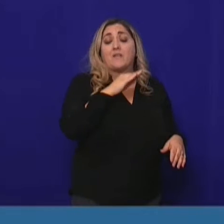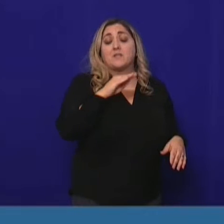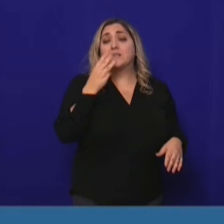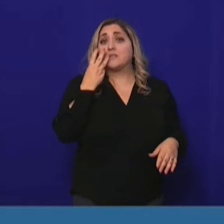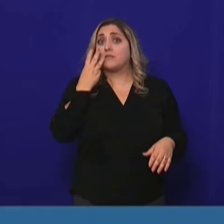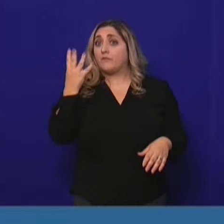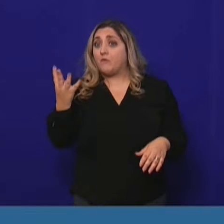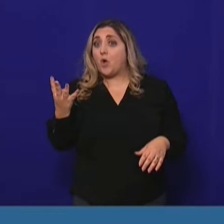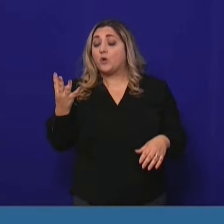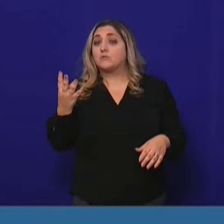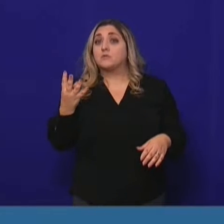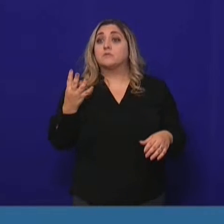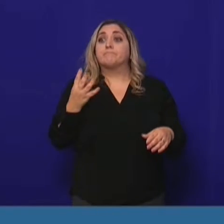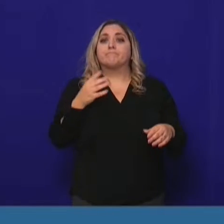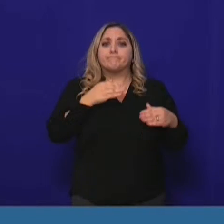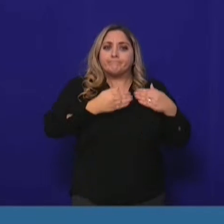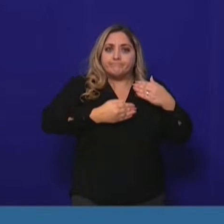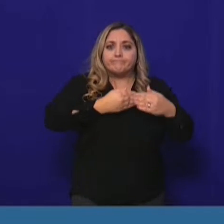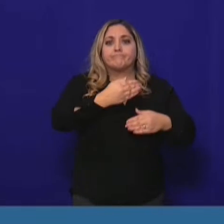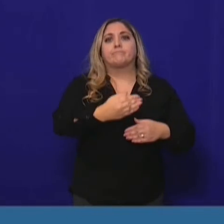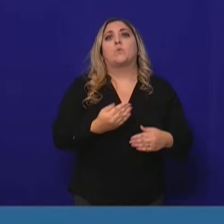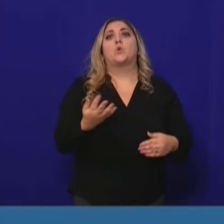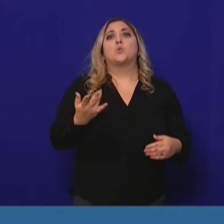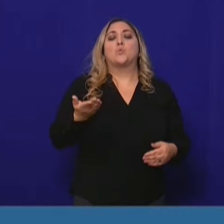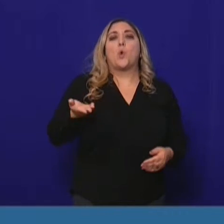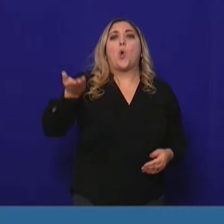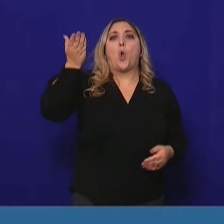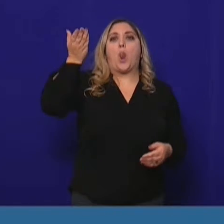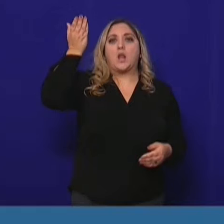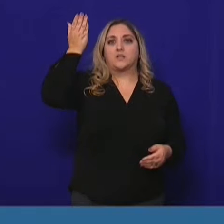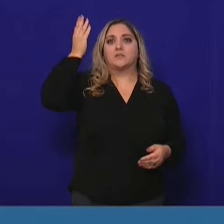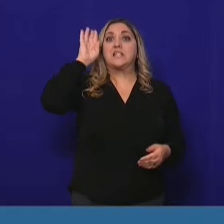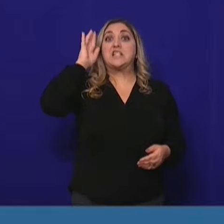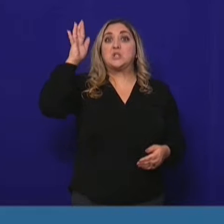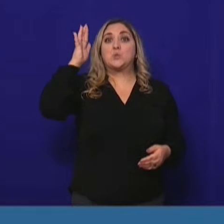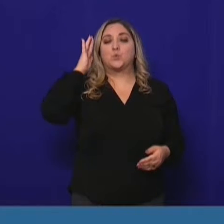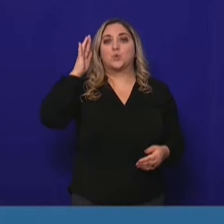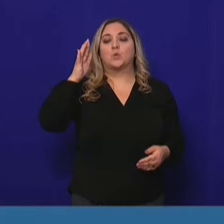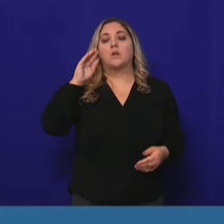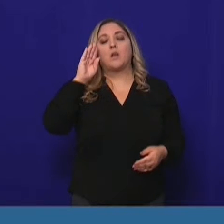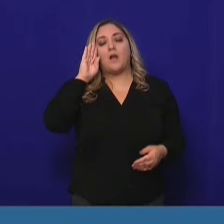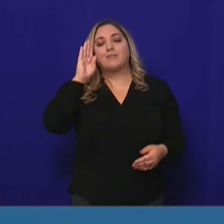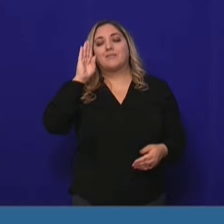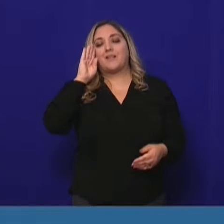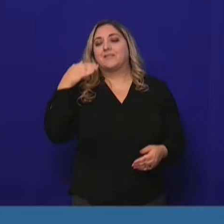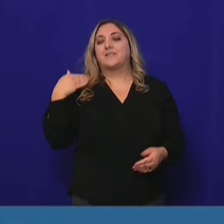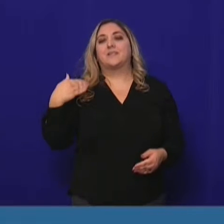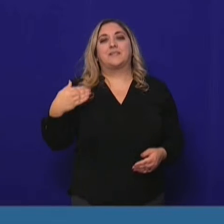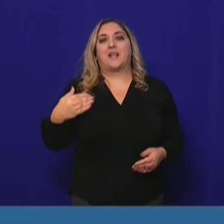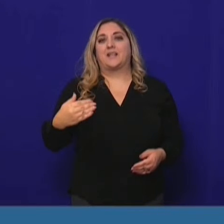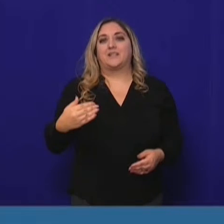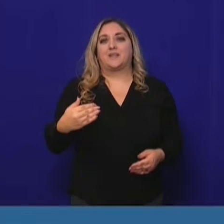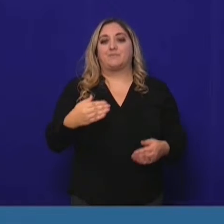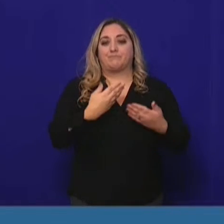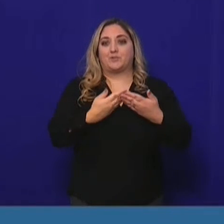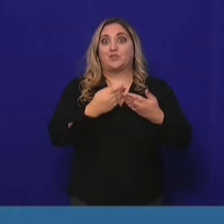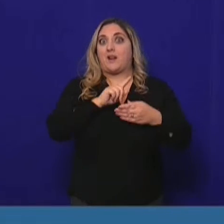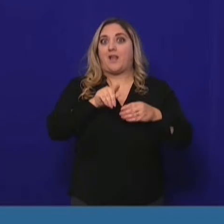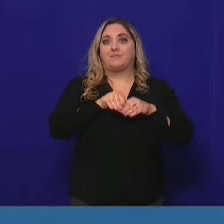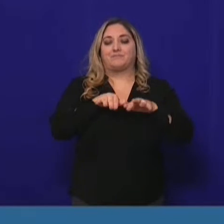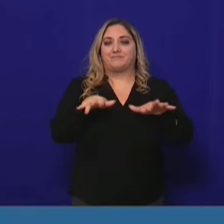34 sena li kompli nisħaq fuq il-pont ta' qabel li rridu noqogħdu attenti għall gruppi kollha meta qegħdin nitkellmu fuq